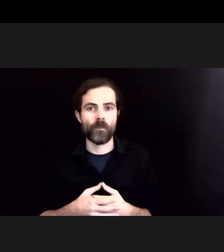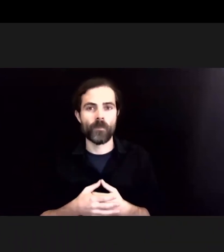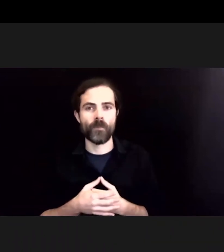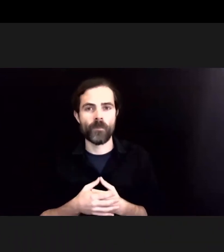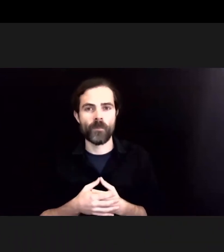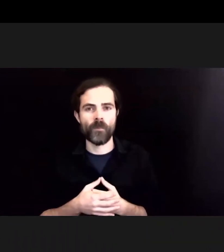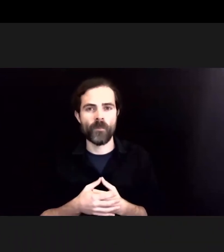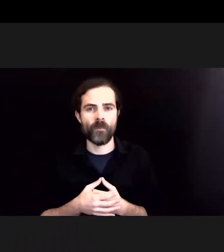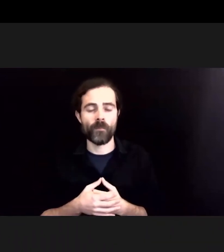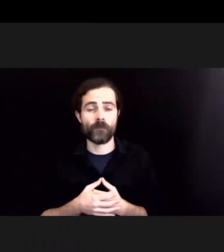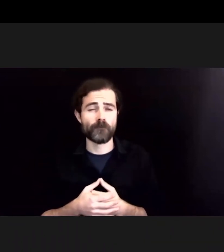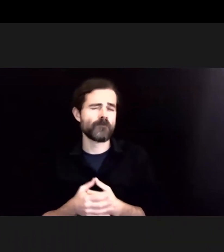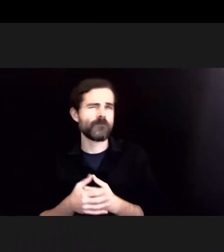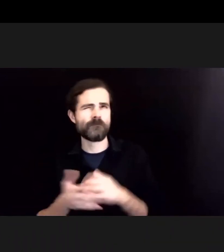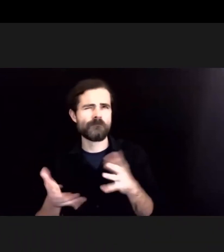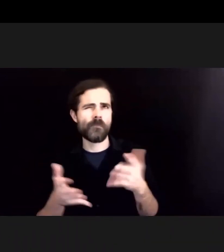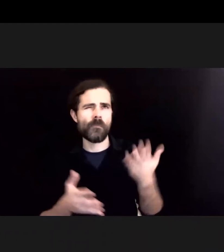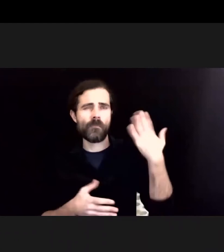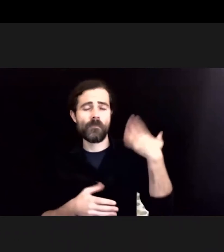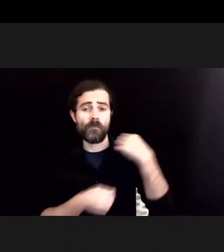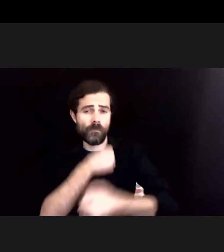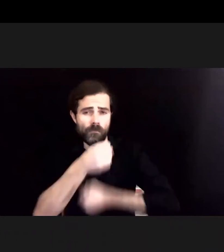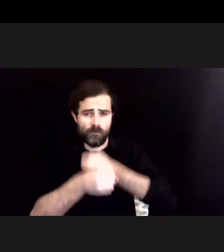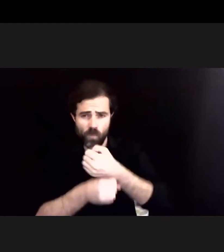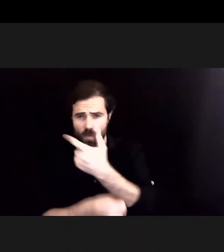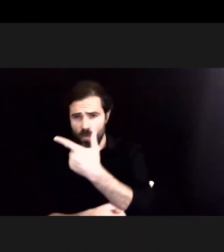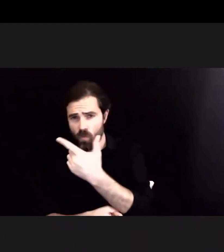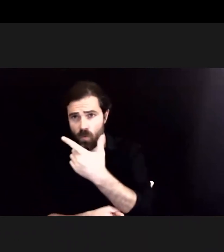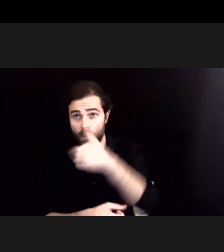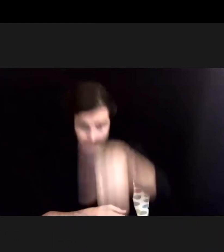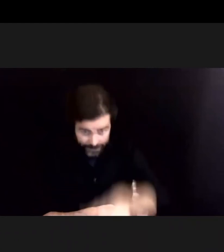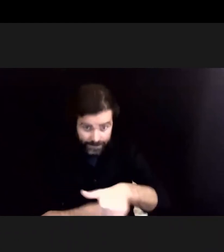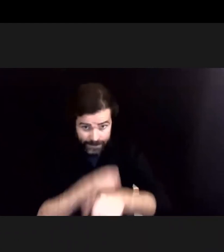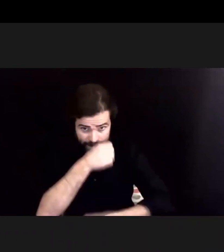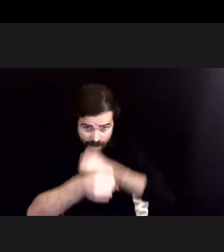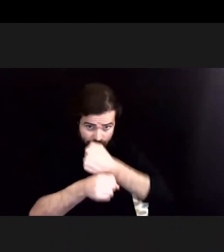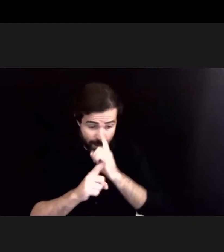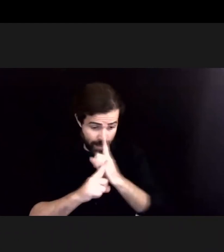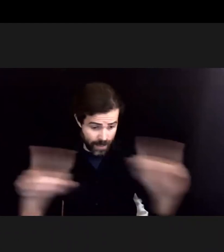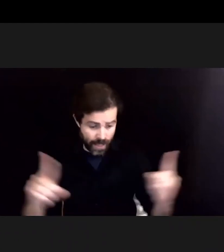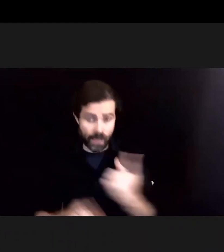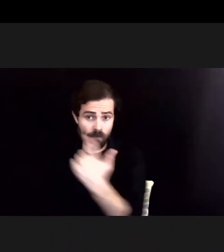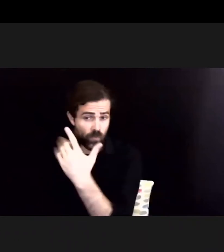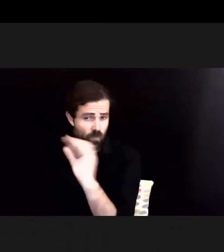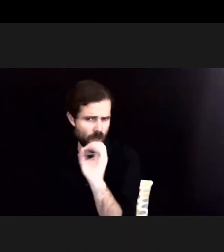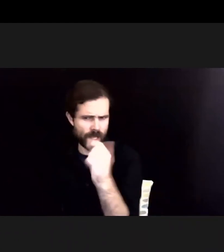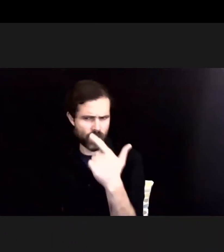In 2022, ACCESSIBILITECH is planning a series of